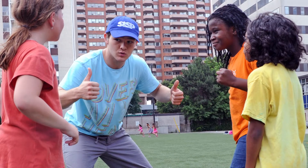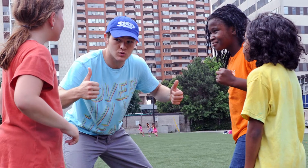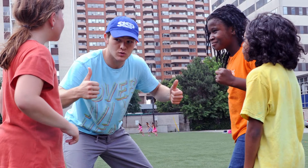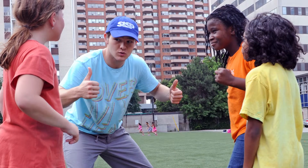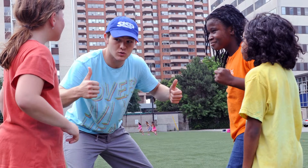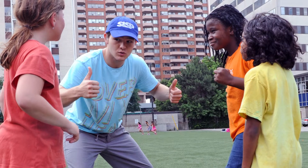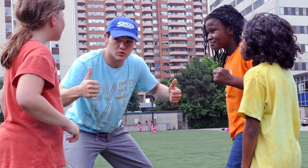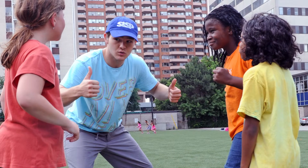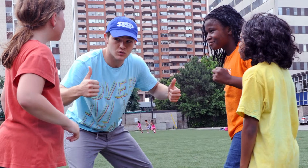break down barriers.